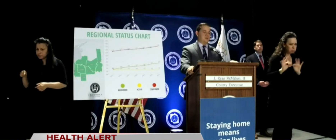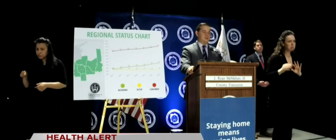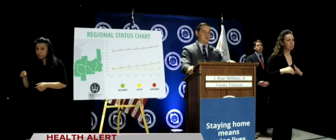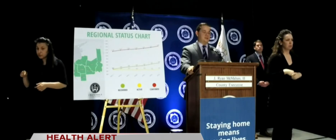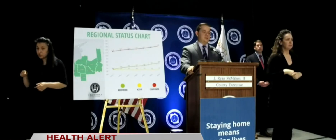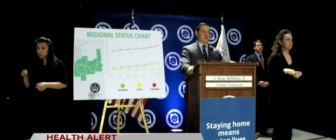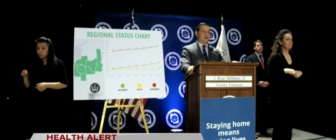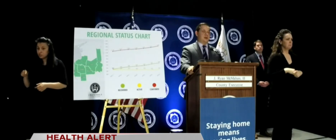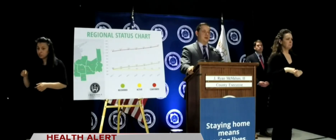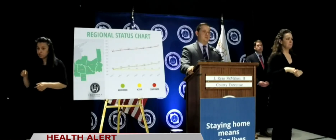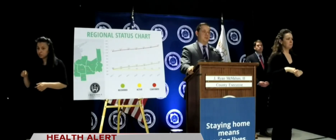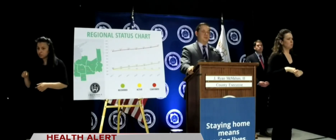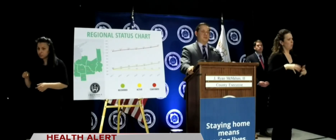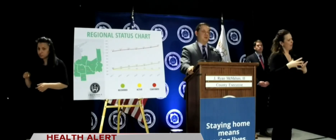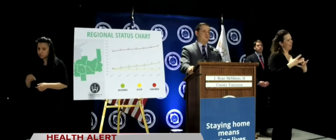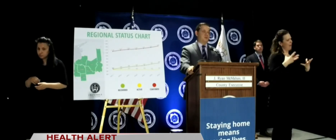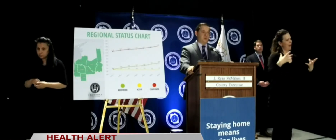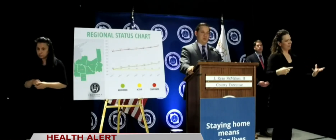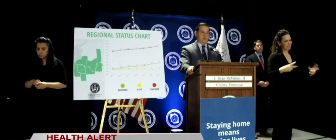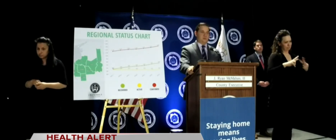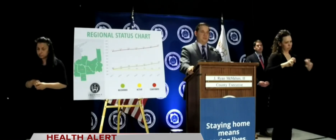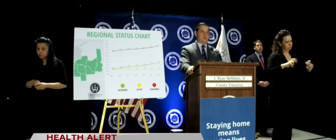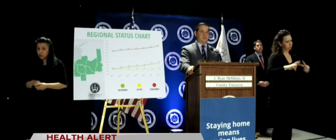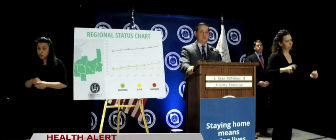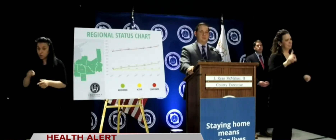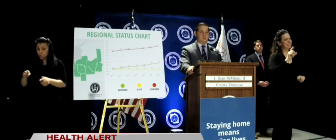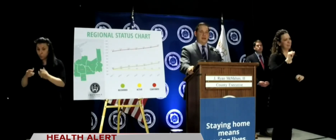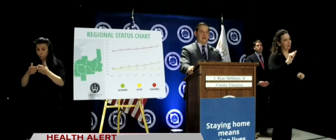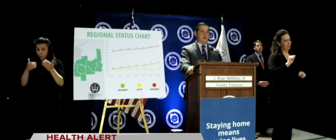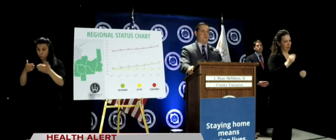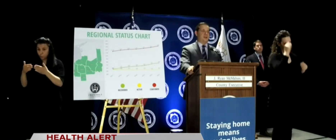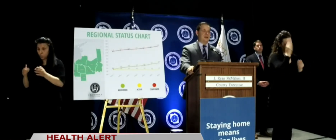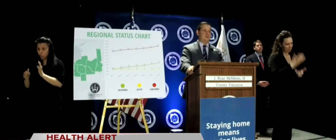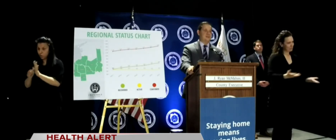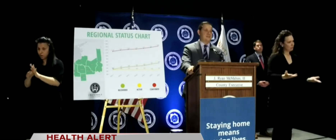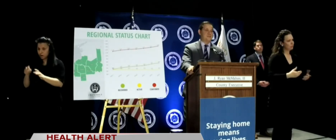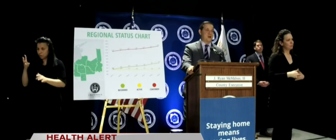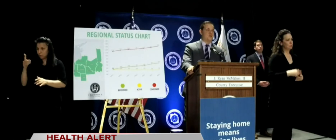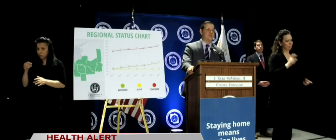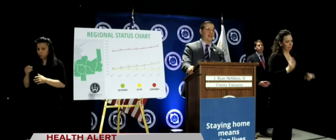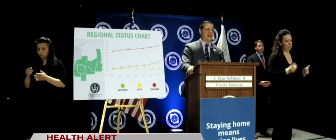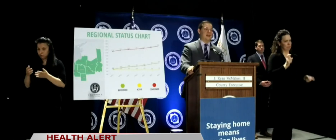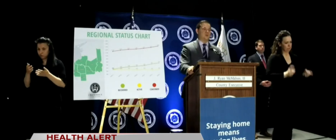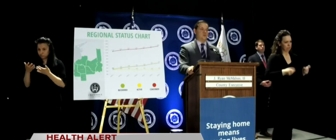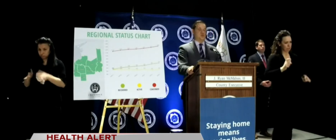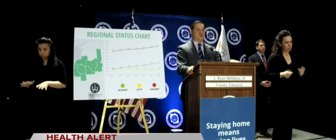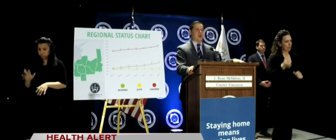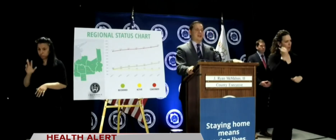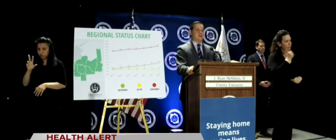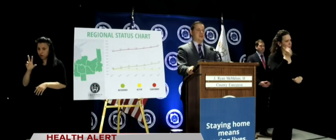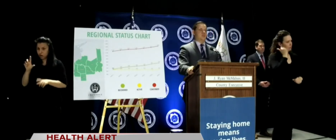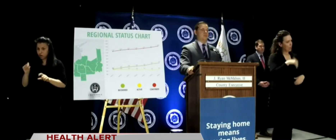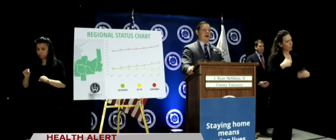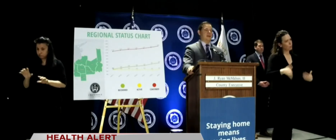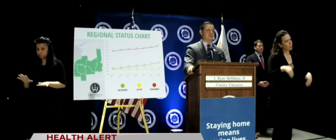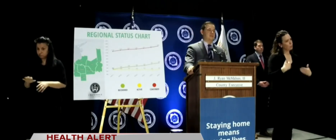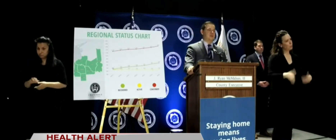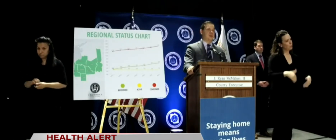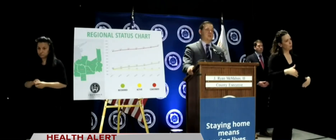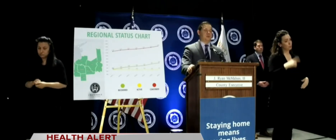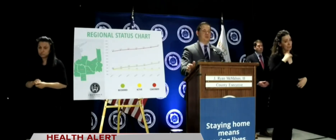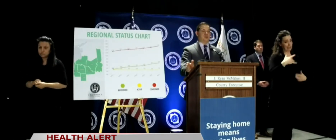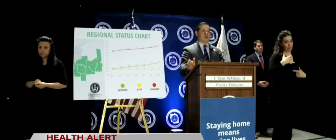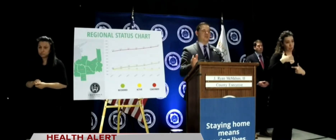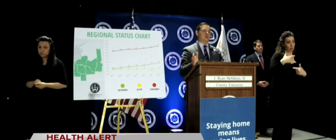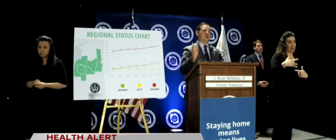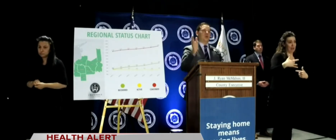lot of this is, remember, this is all fluid. There's data coming in every day. There's trends that have been positive,